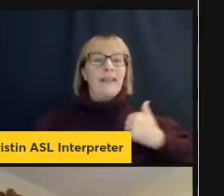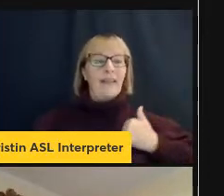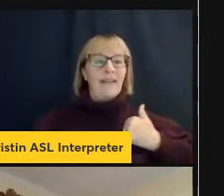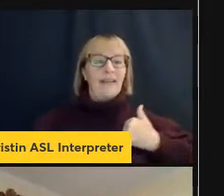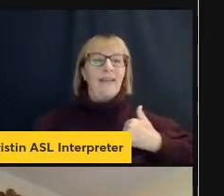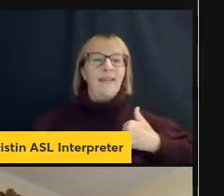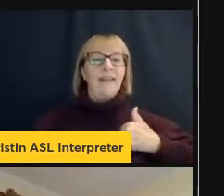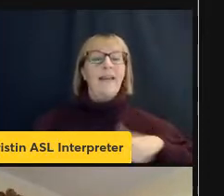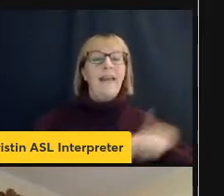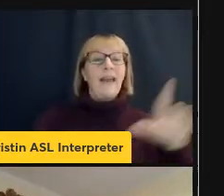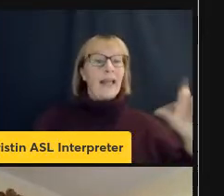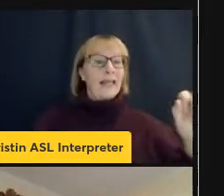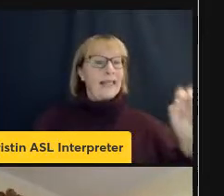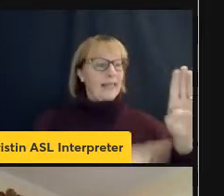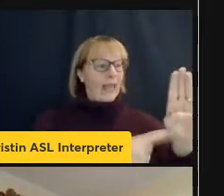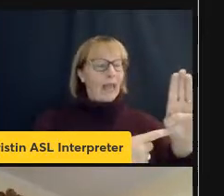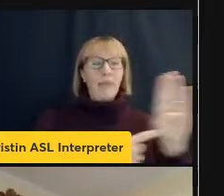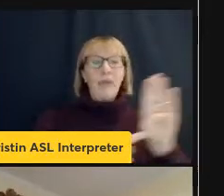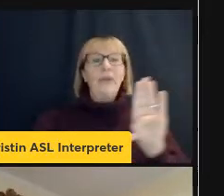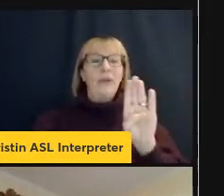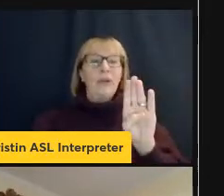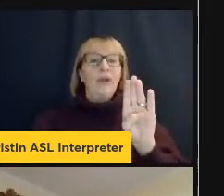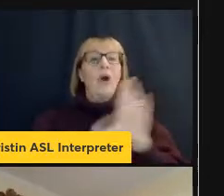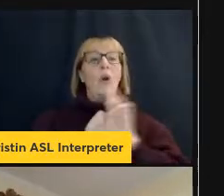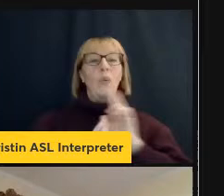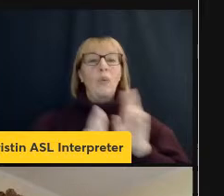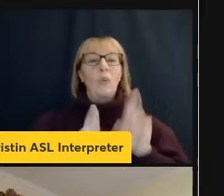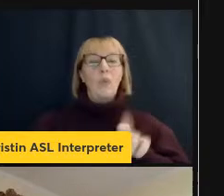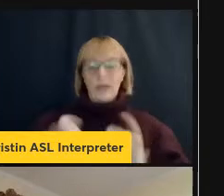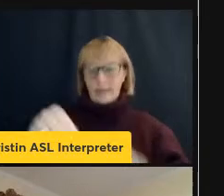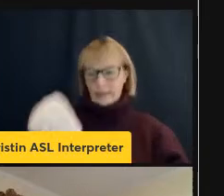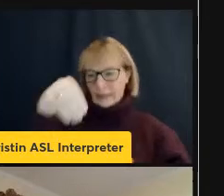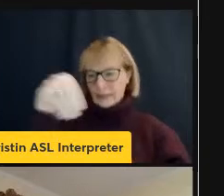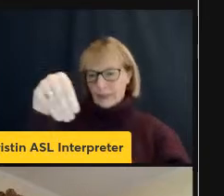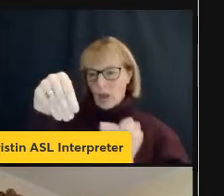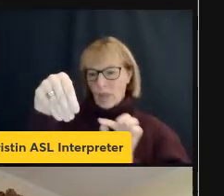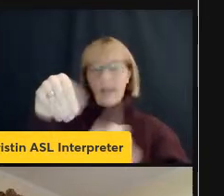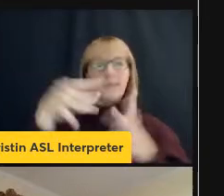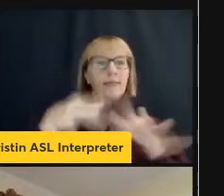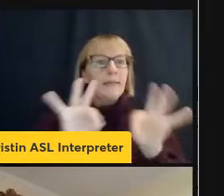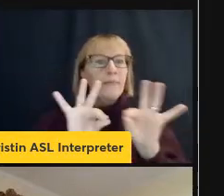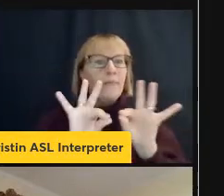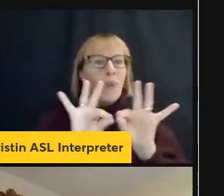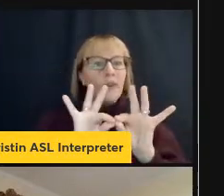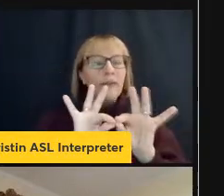for pulmonary function tests are particularly important because they